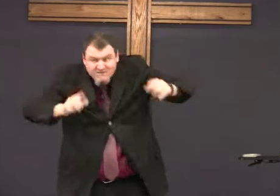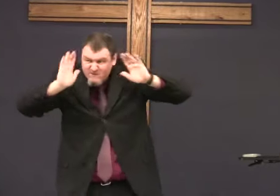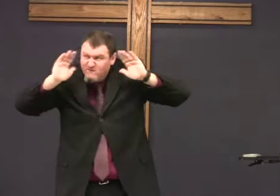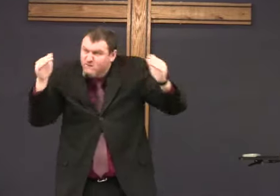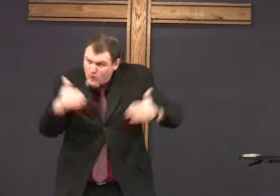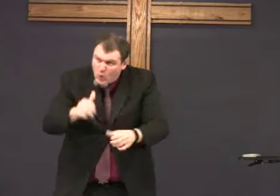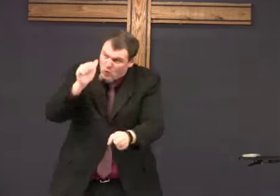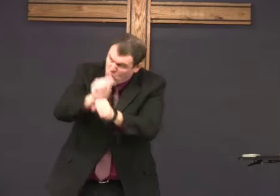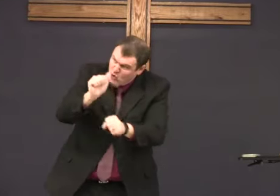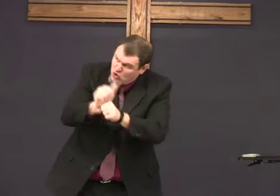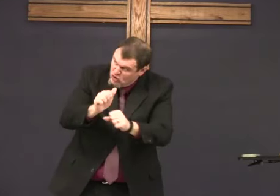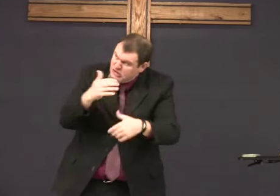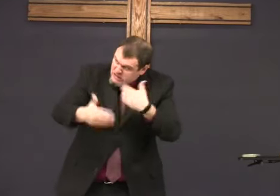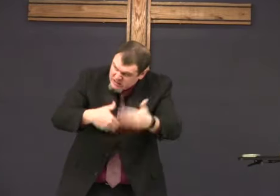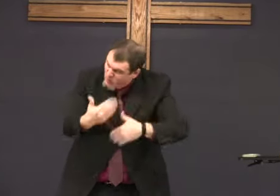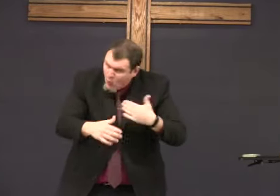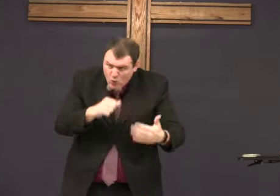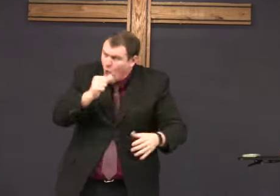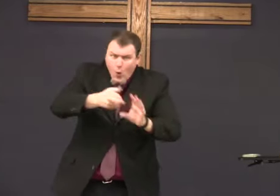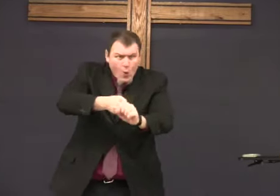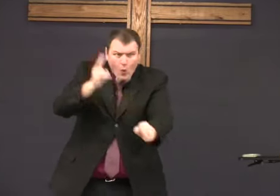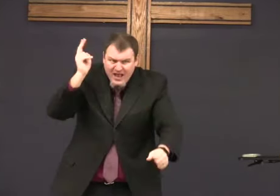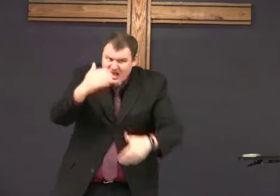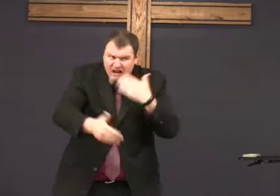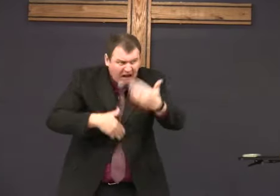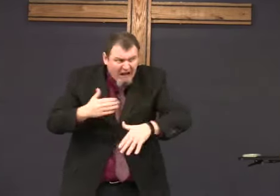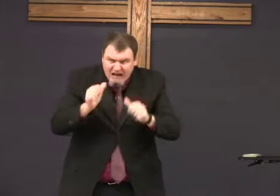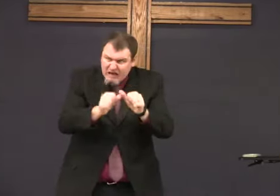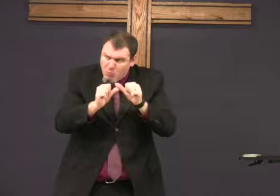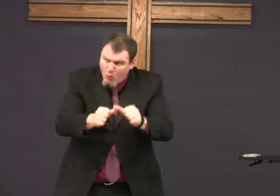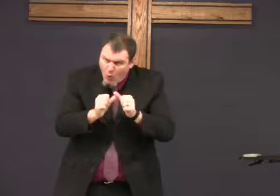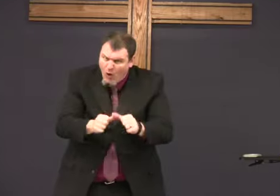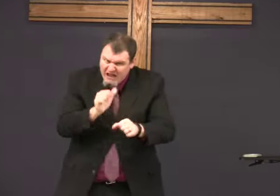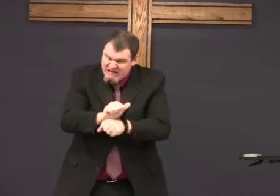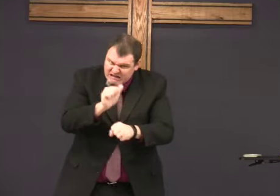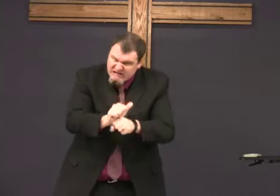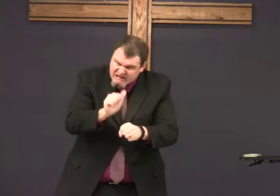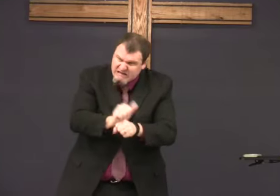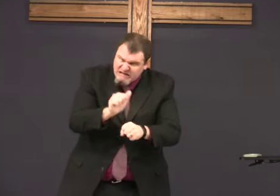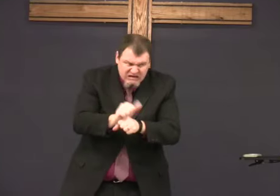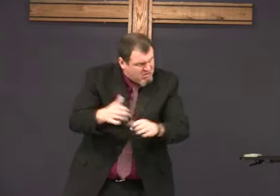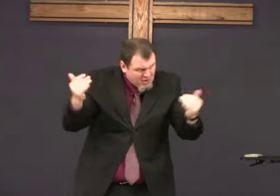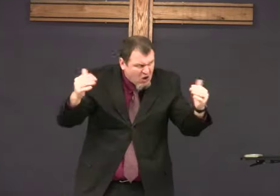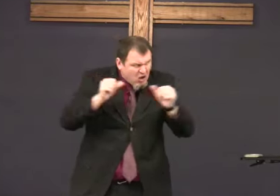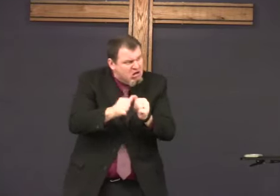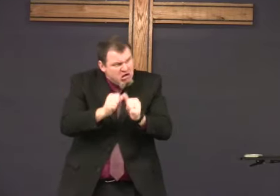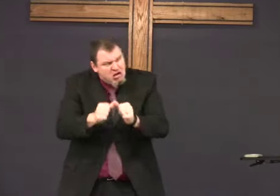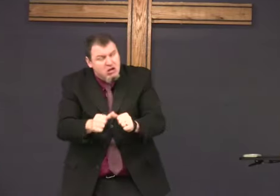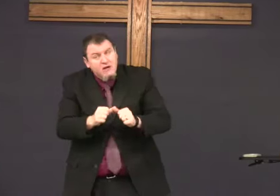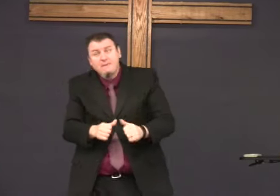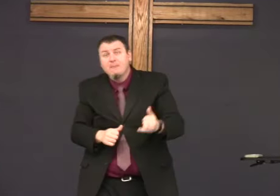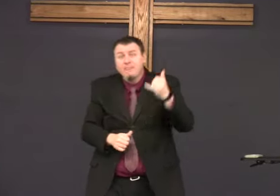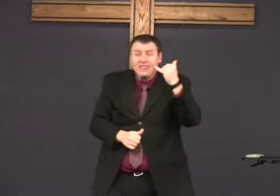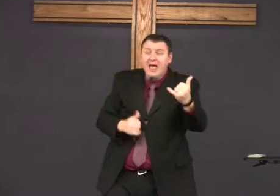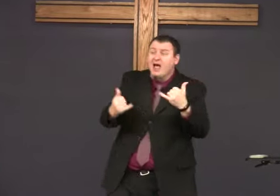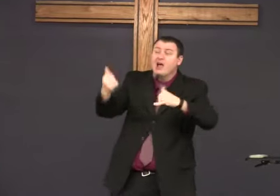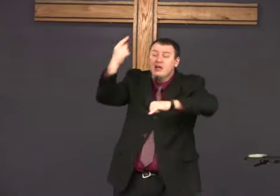make sure that everyone is still focused on working and not quitting, that they would continue the work.